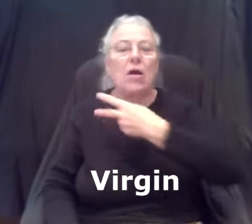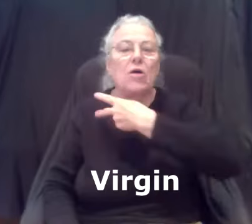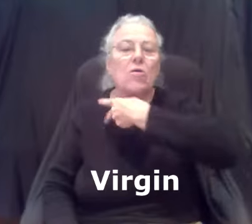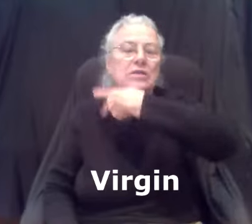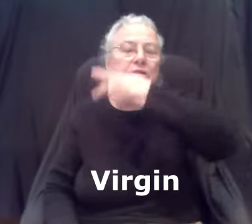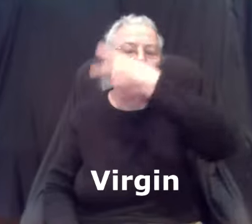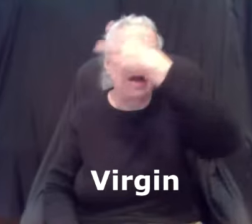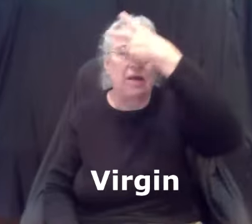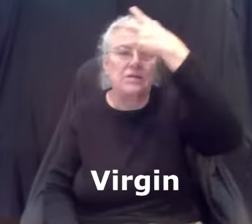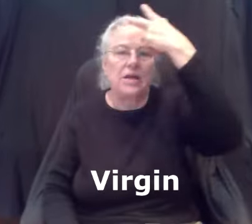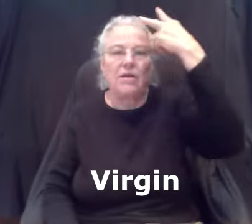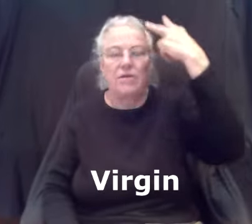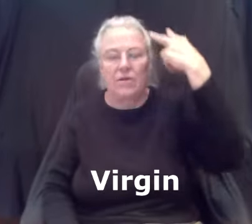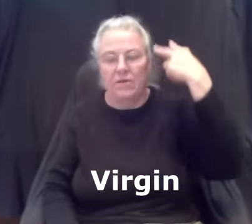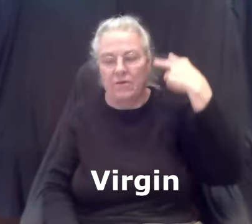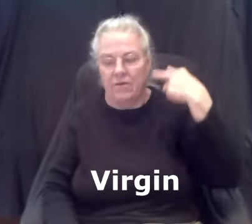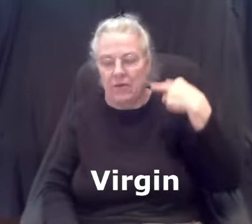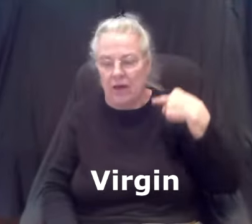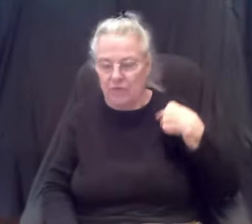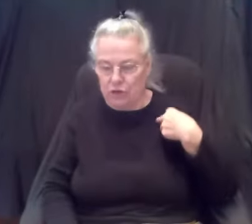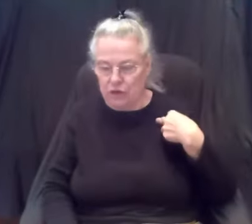across their heads. A virgin.